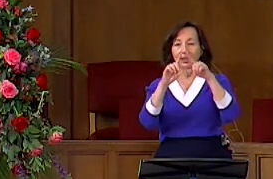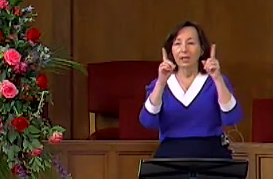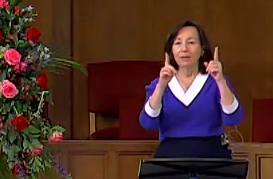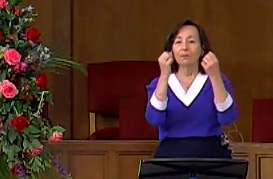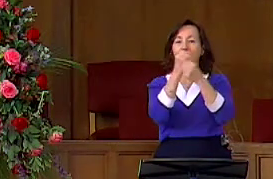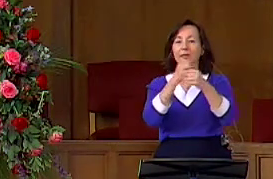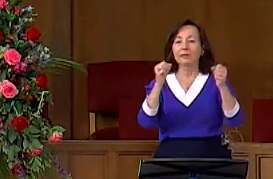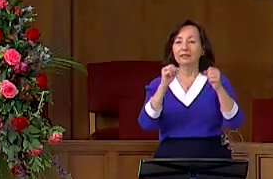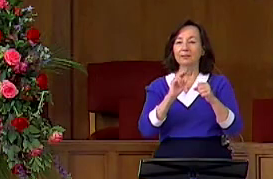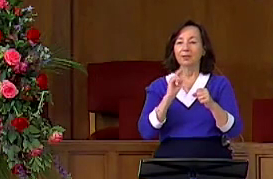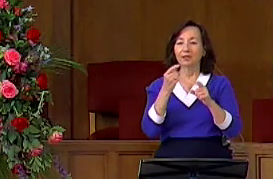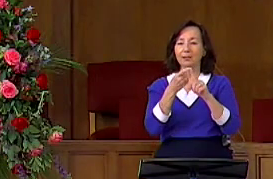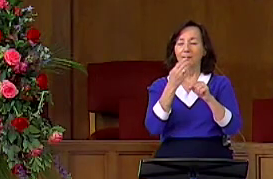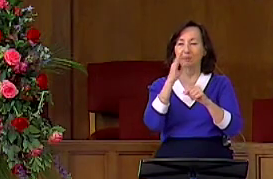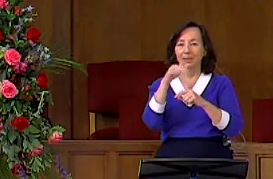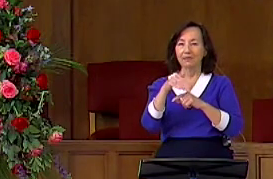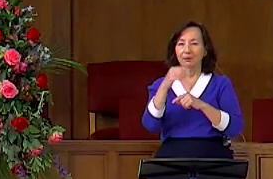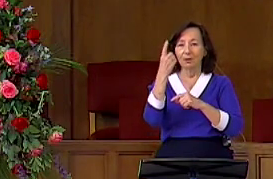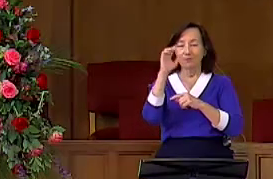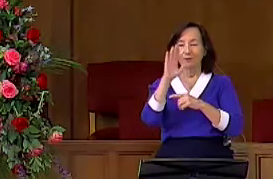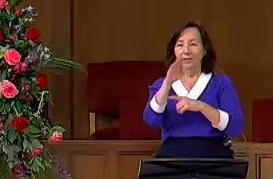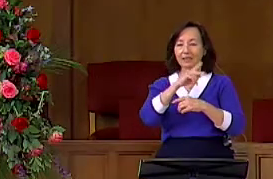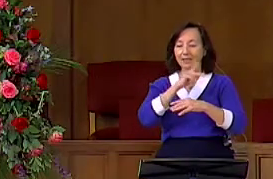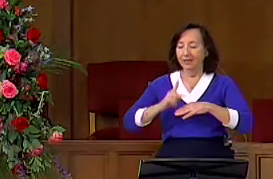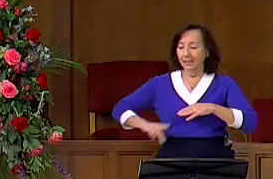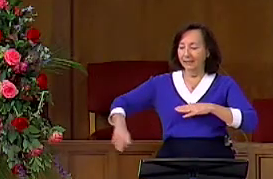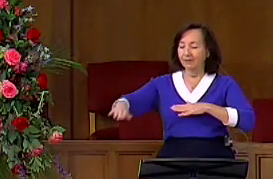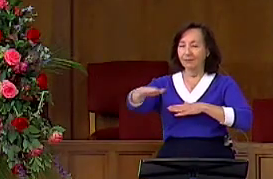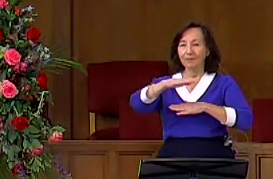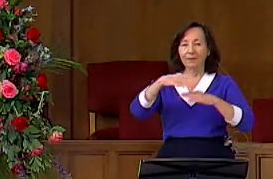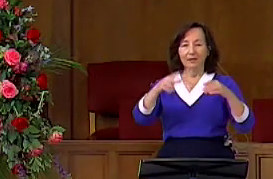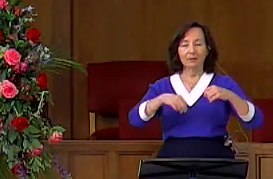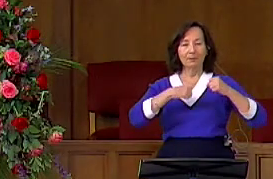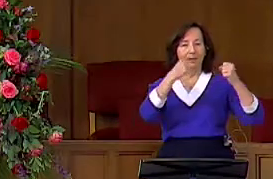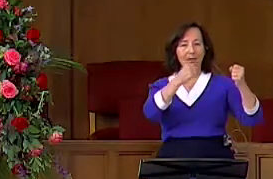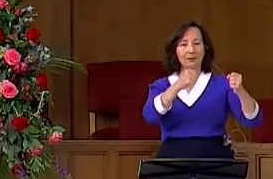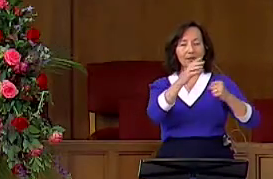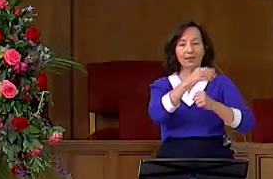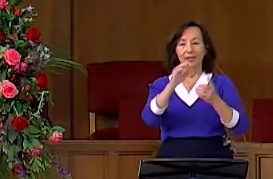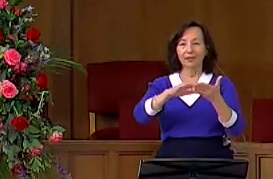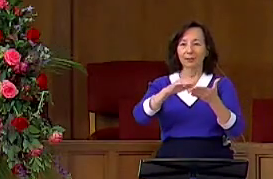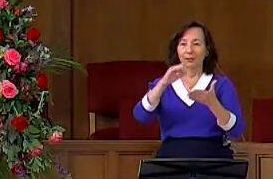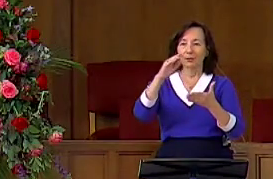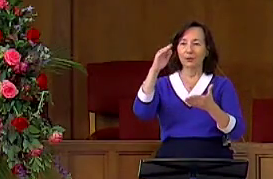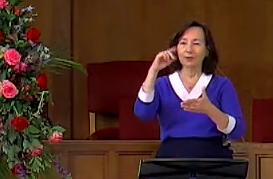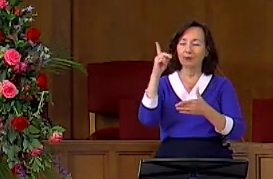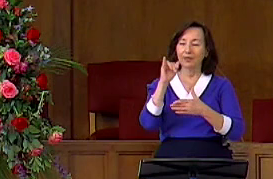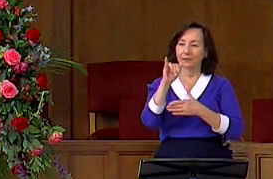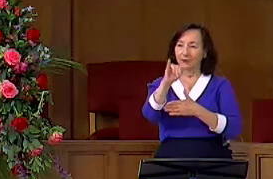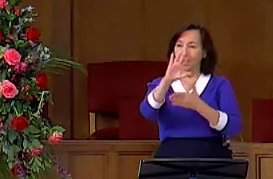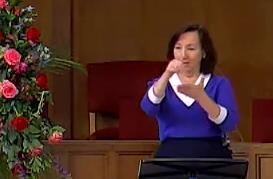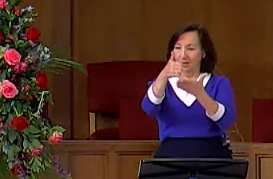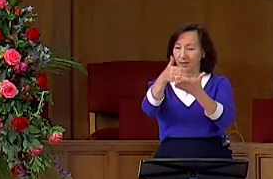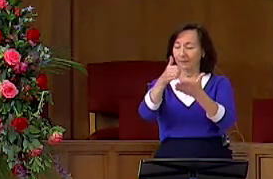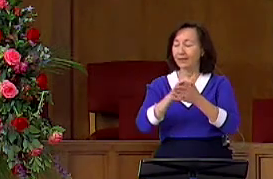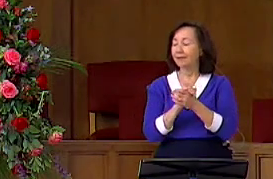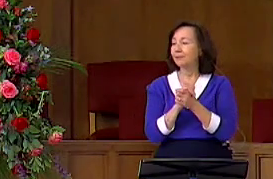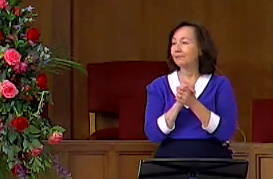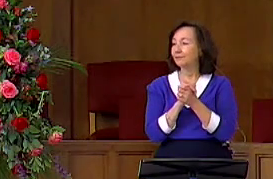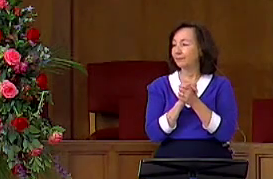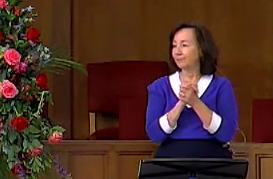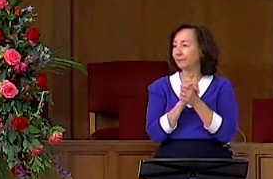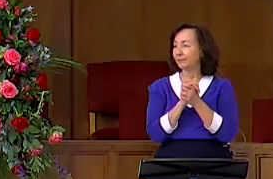temptation, but deliver us from evil. For thine is the kingdom, and the power, and the glory forever.